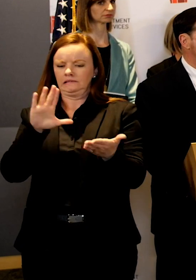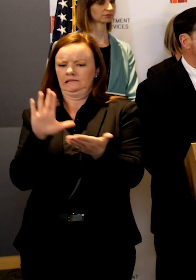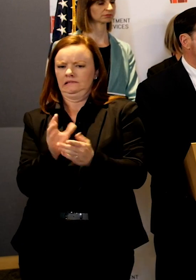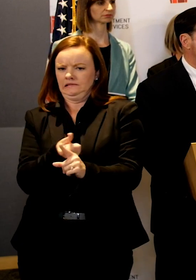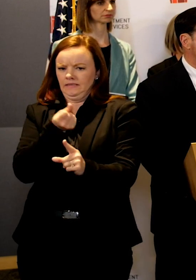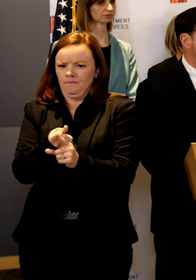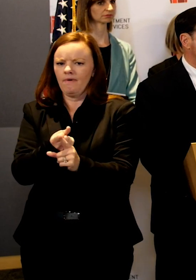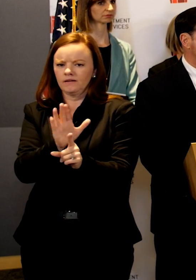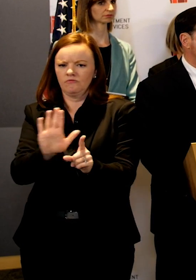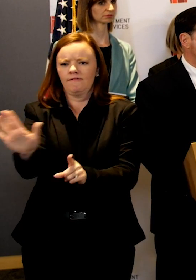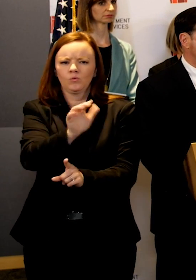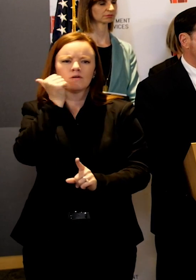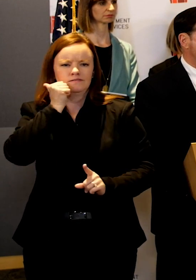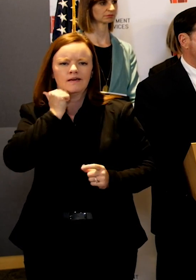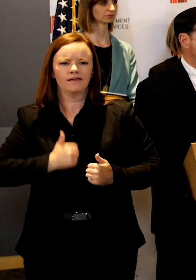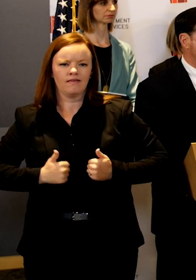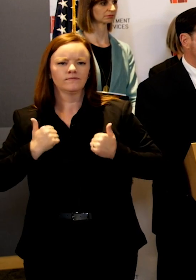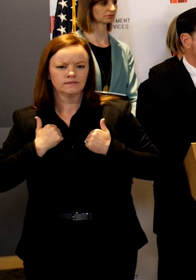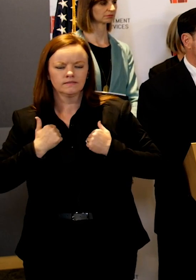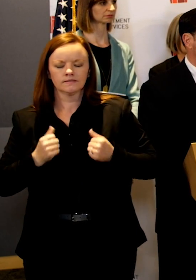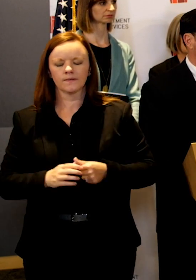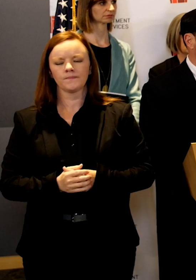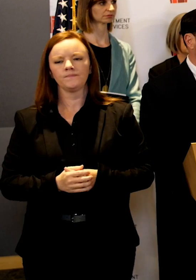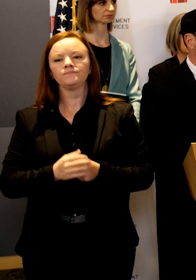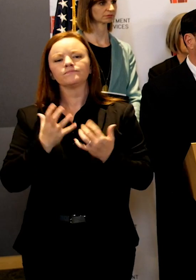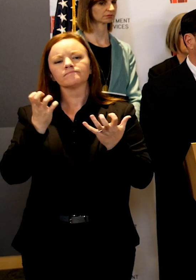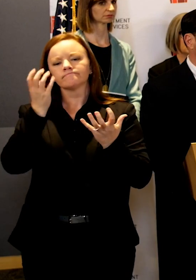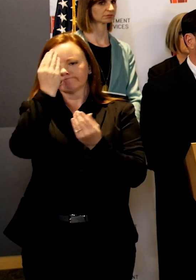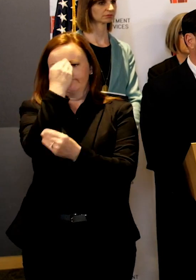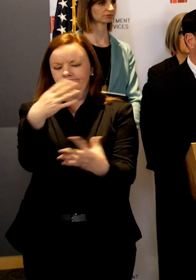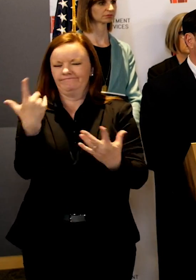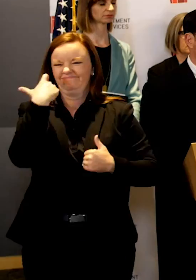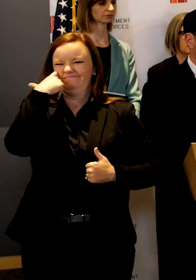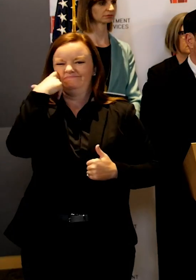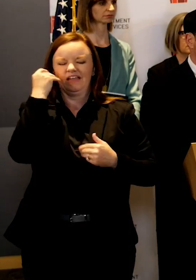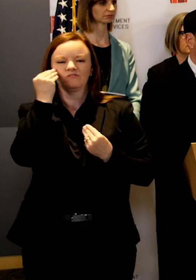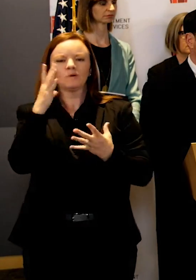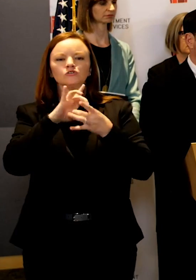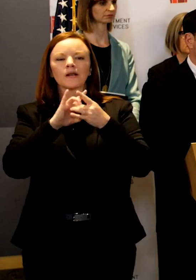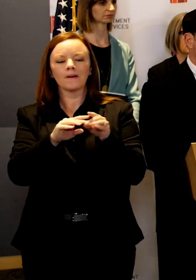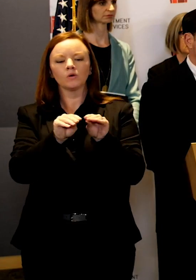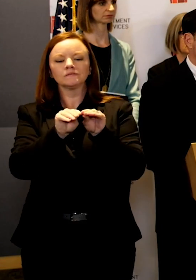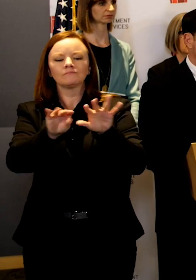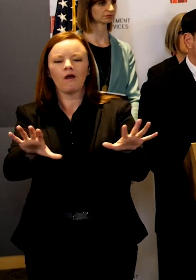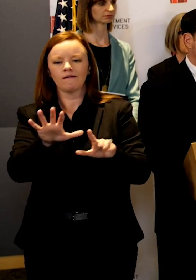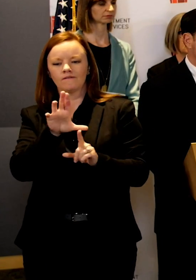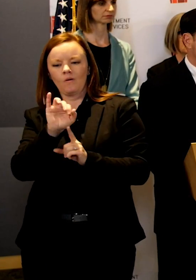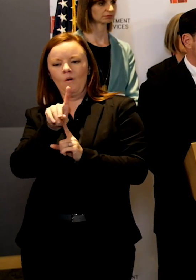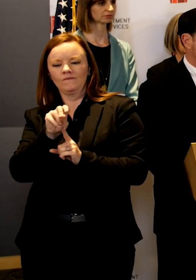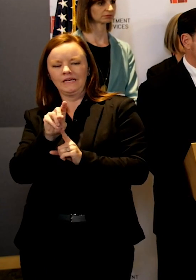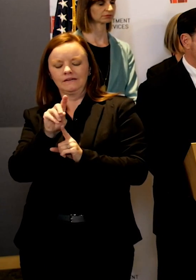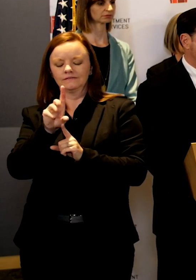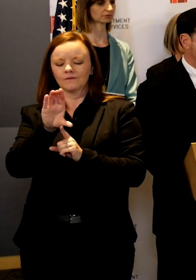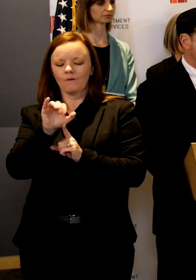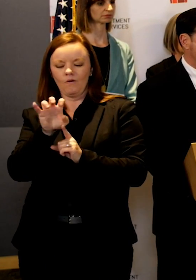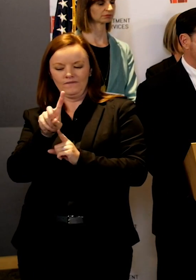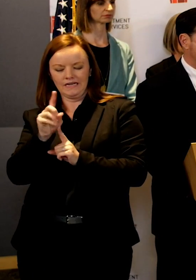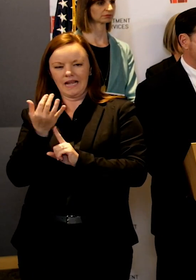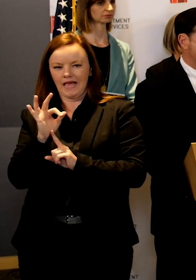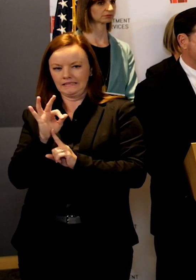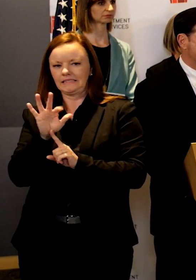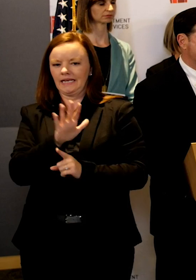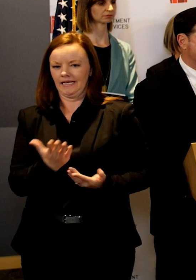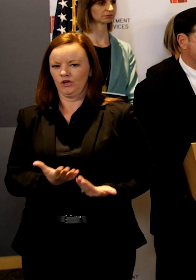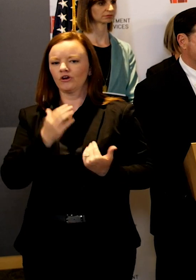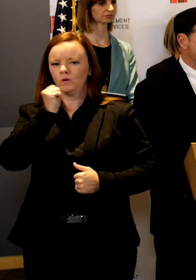as possible. So I want to provide the latest information about the spread of COVID-19 in Arizona. To date, we have